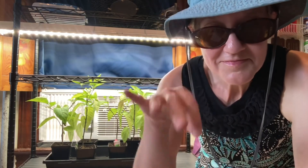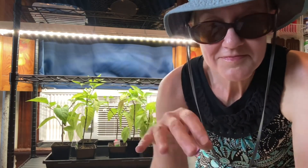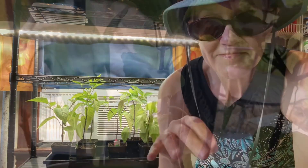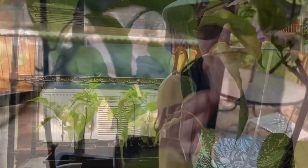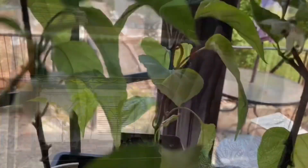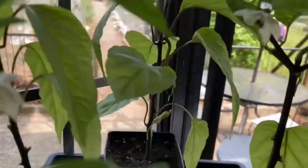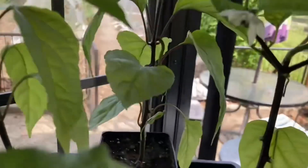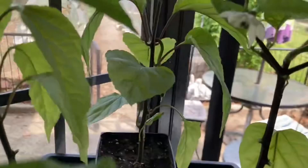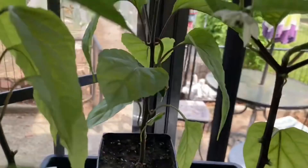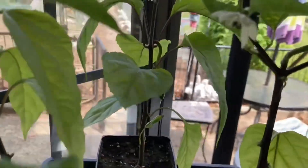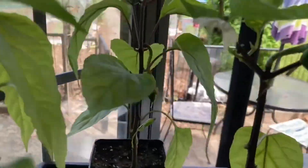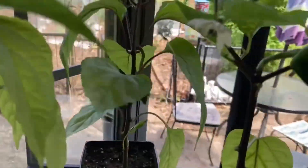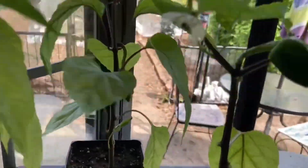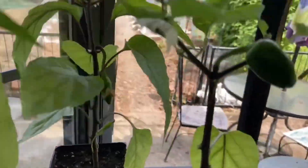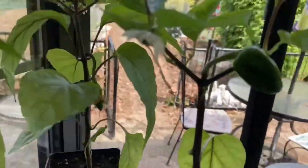peppers.